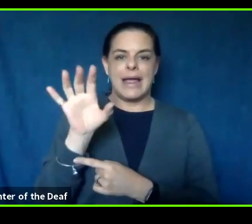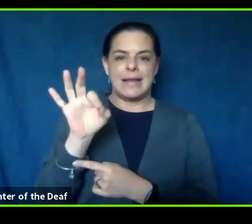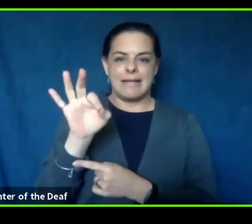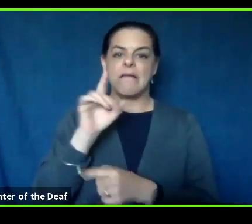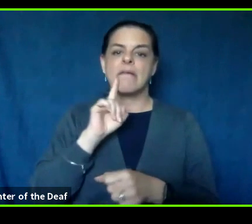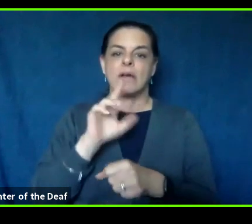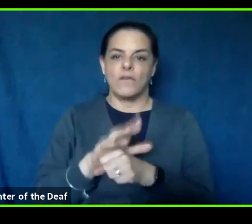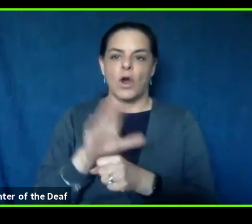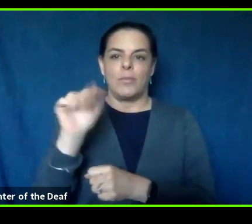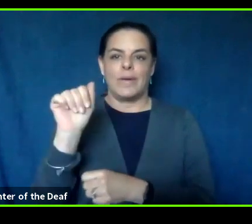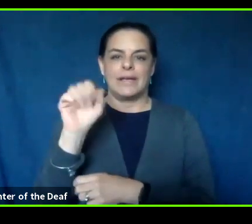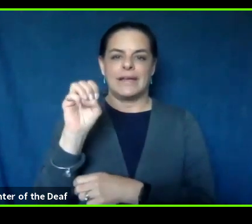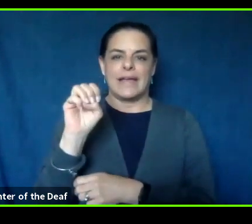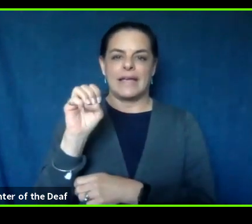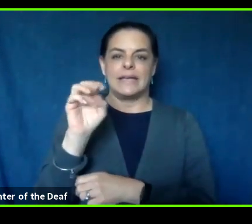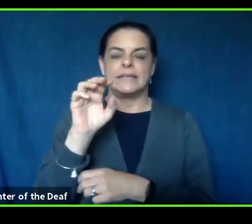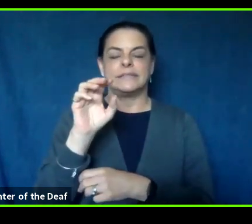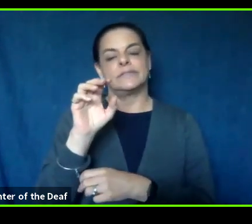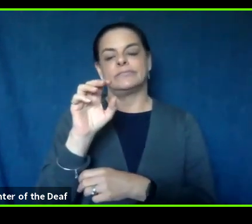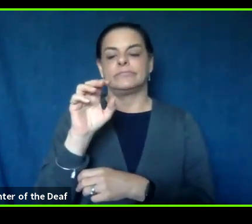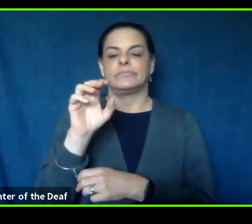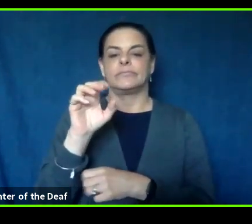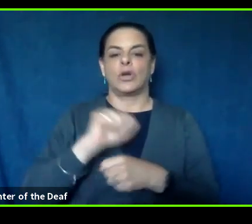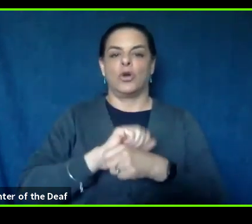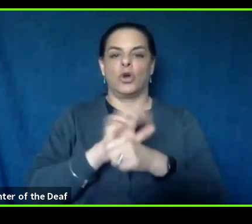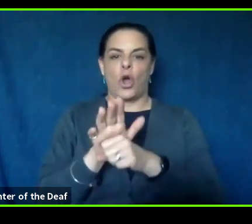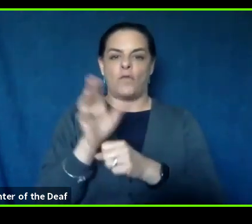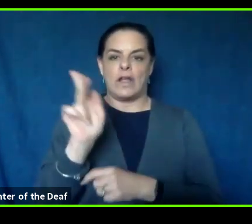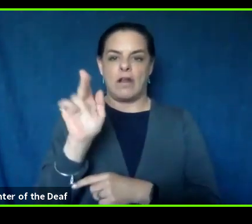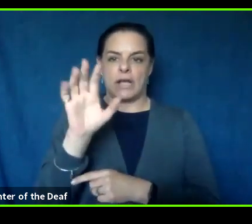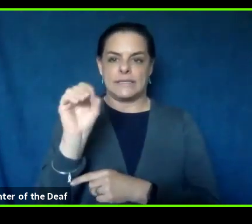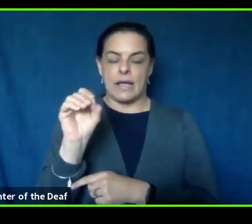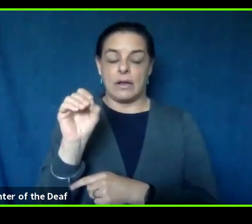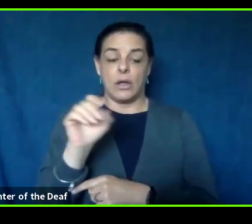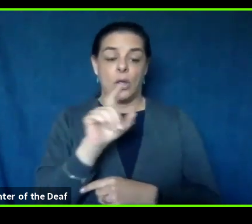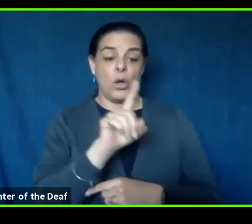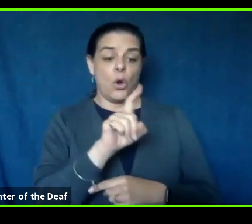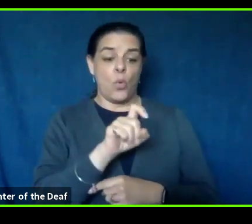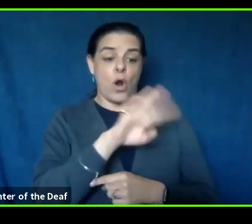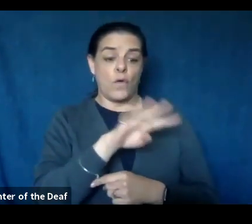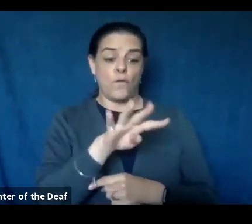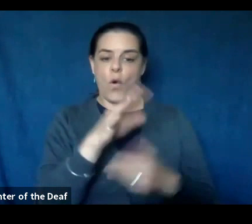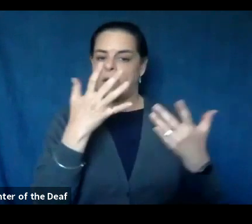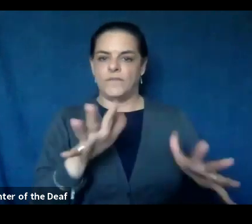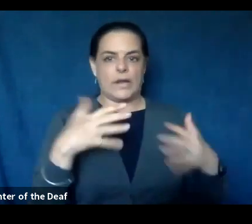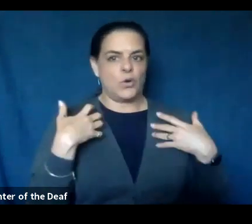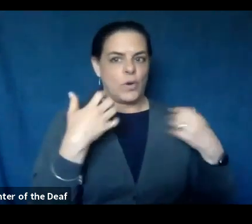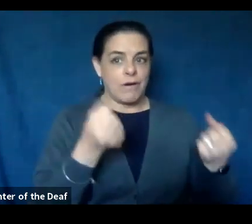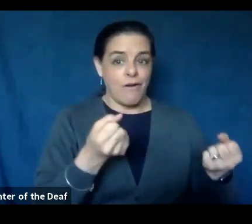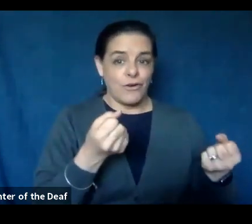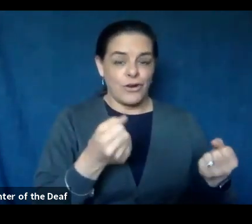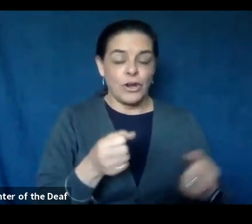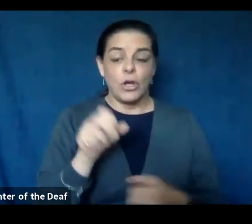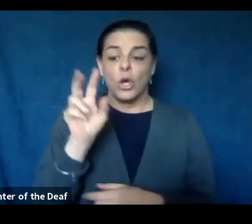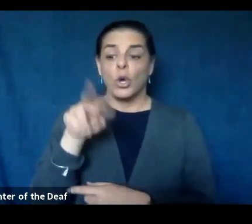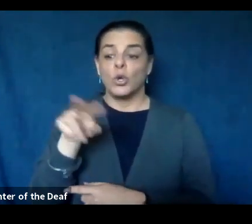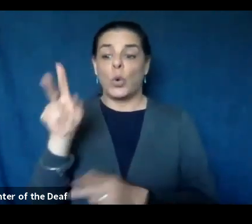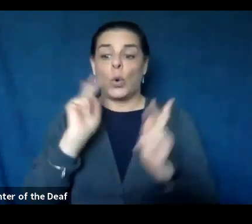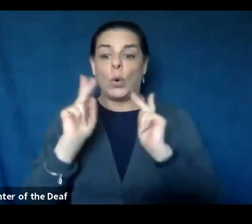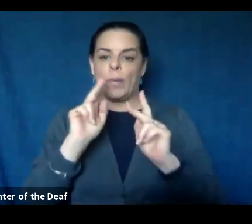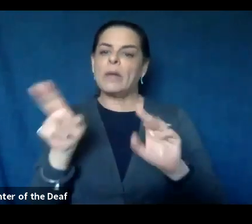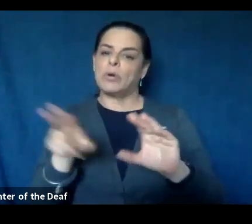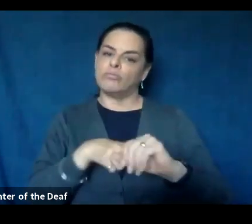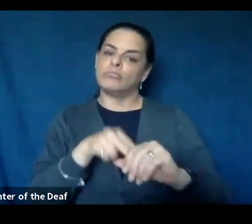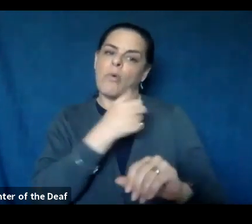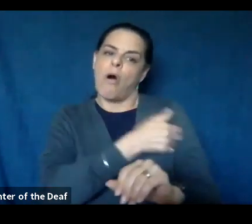of COVID-19 in Knox County. 144 of those have recovered. 22 people have been hospitalized at some point